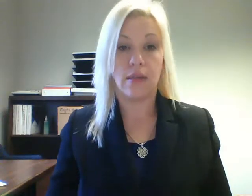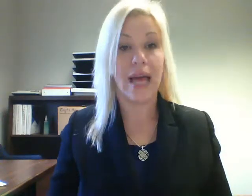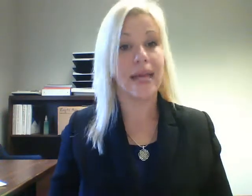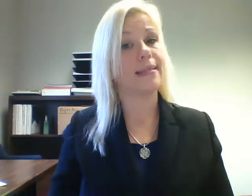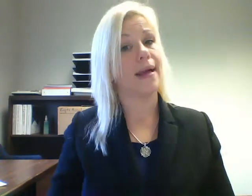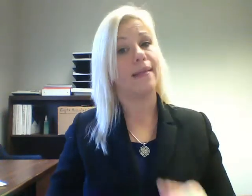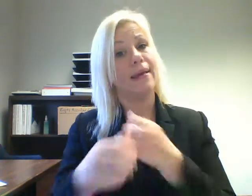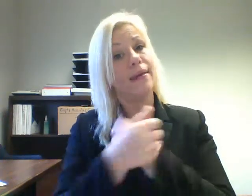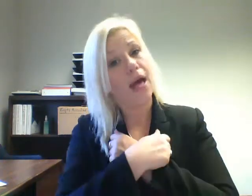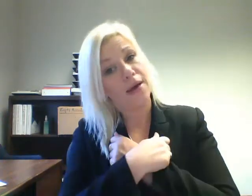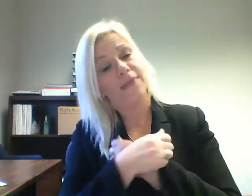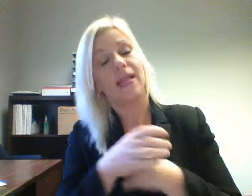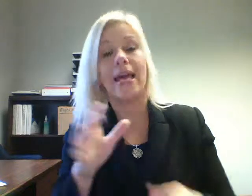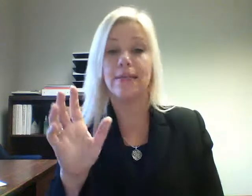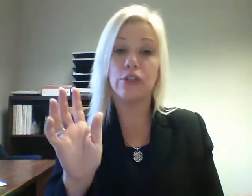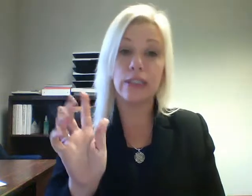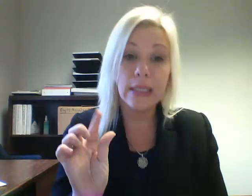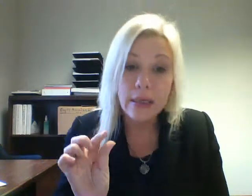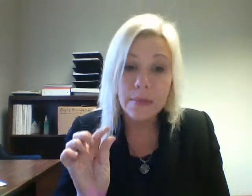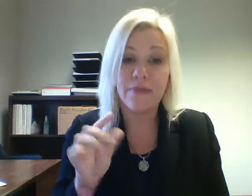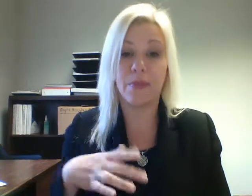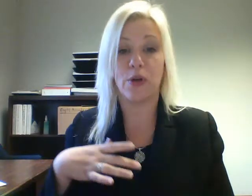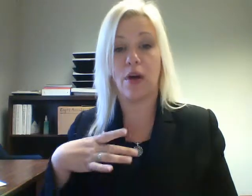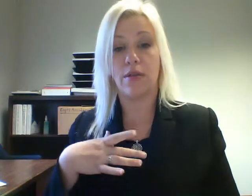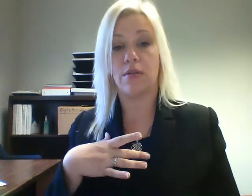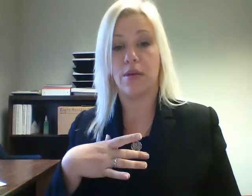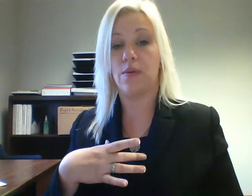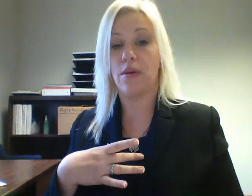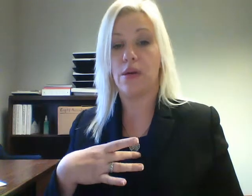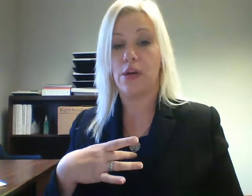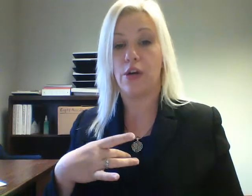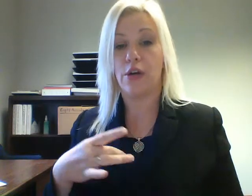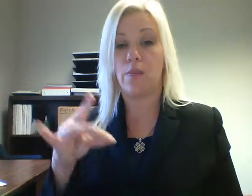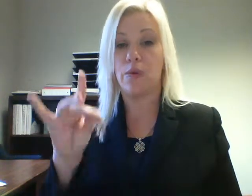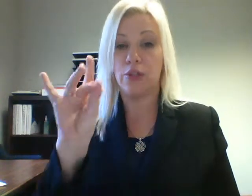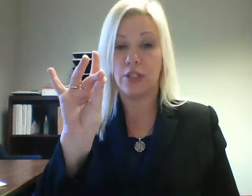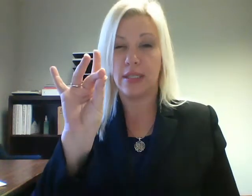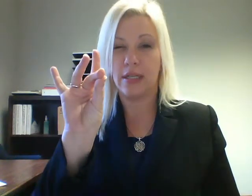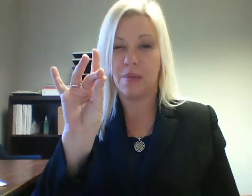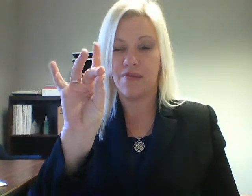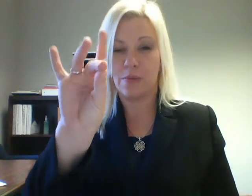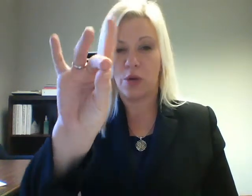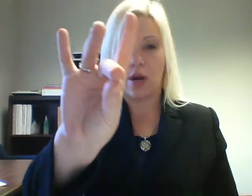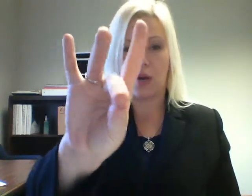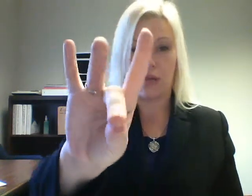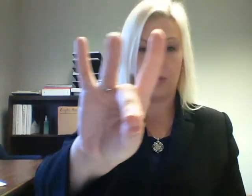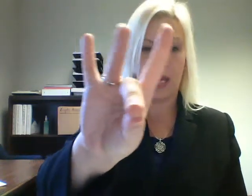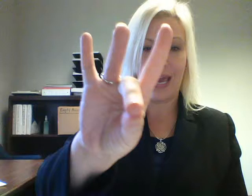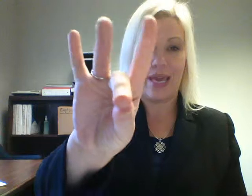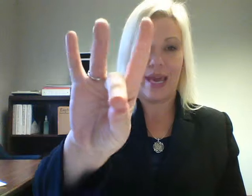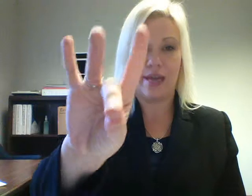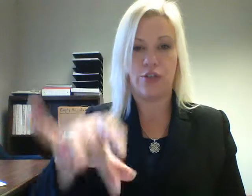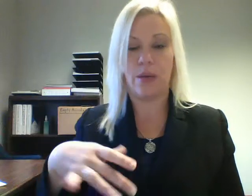Like is not like love. Like is just a little bit from your heart. So you're going to pull just a little bit from your heart. Use that 8 hand shape,